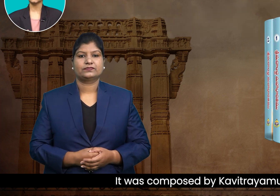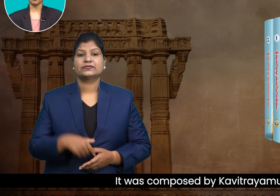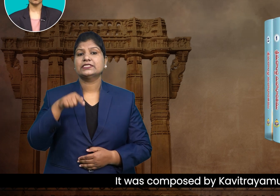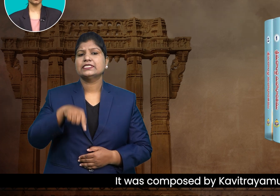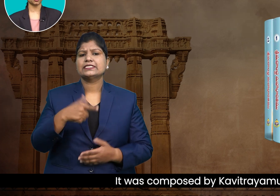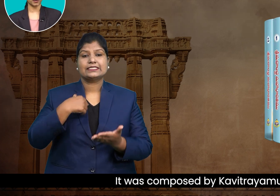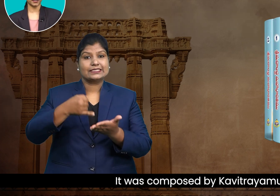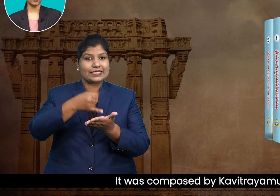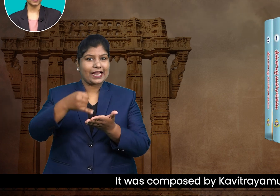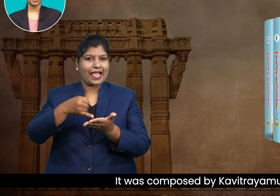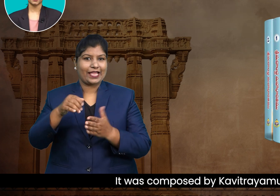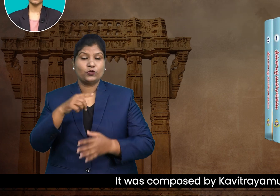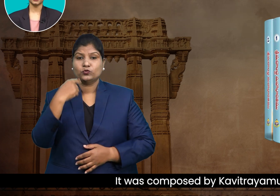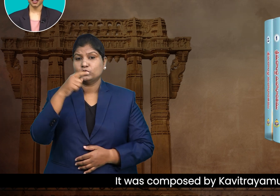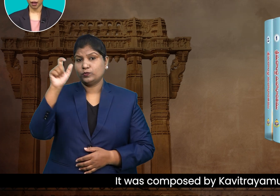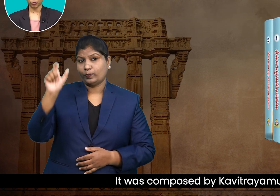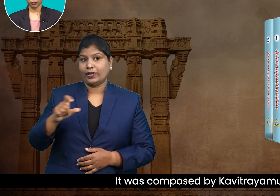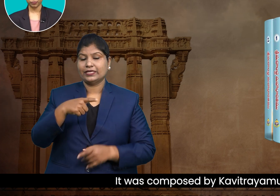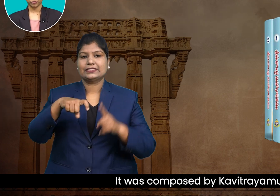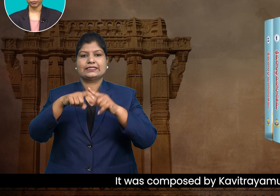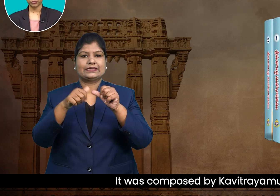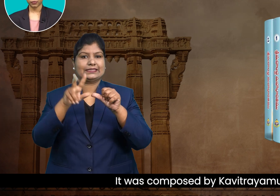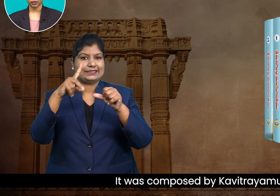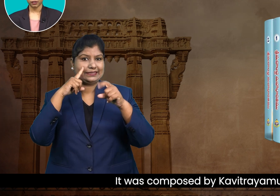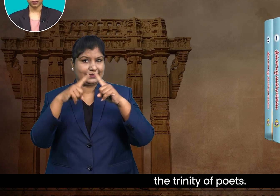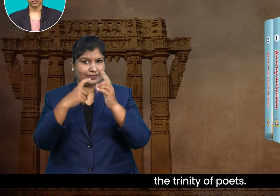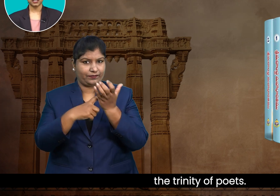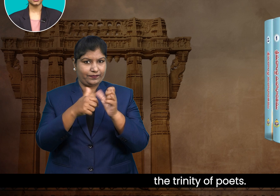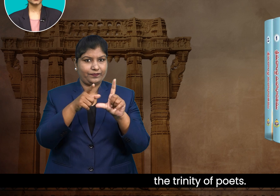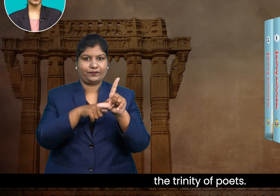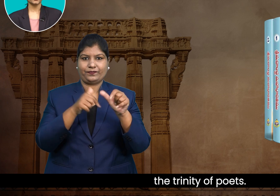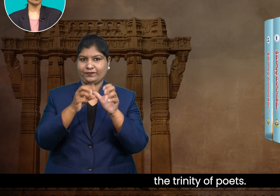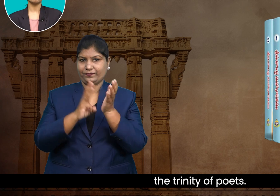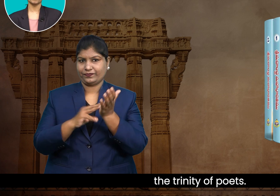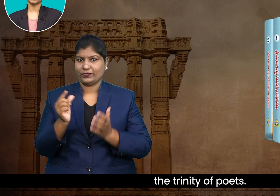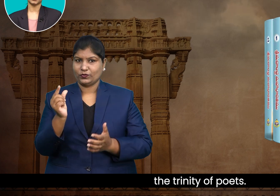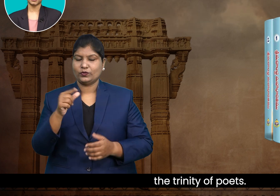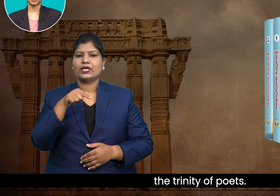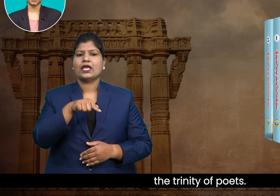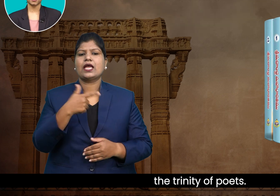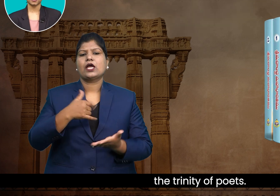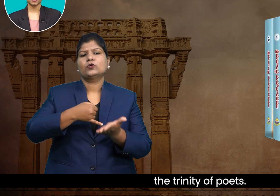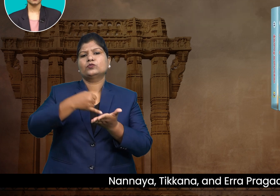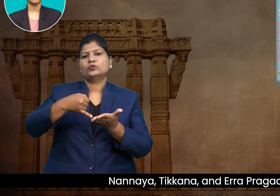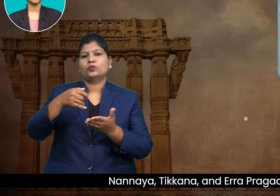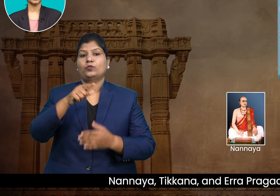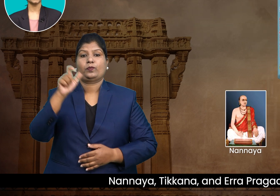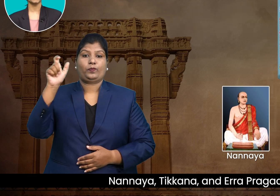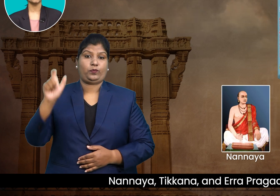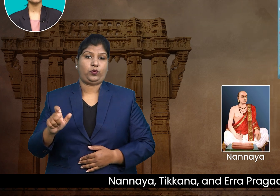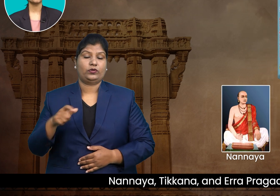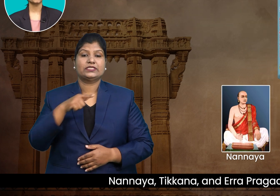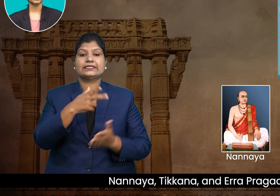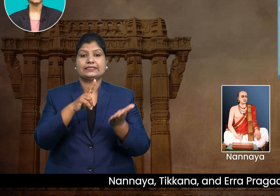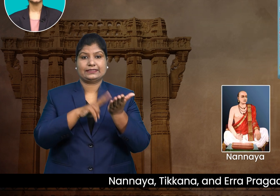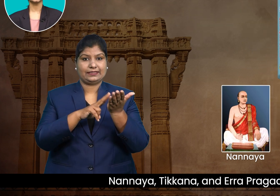It was composed by Kavitrayamu, the Trinity of Poets,